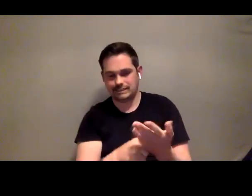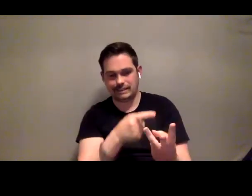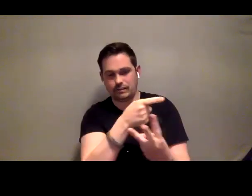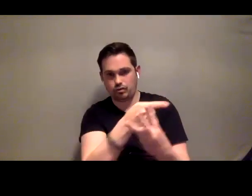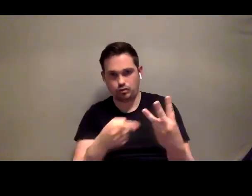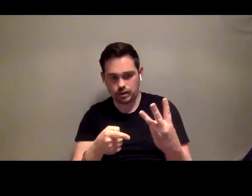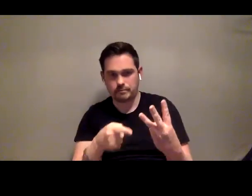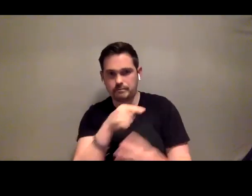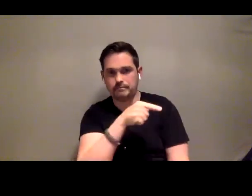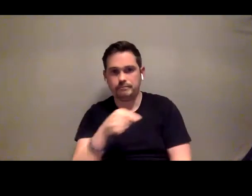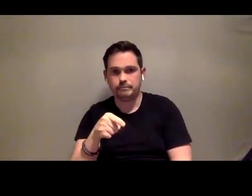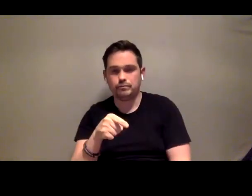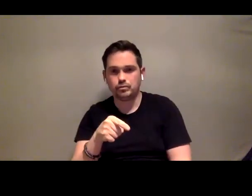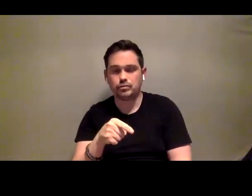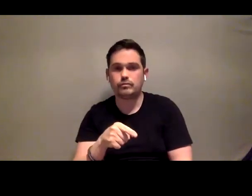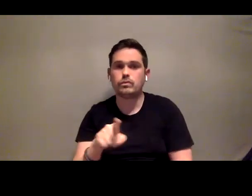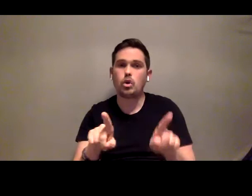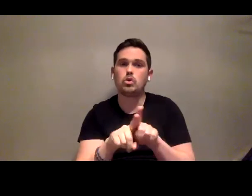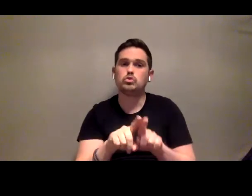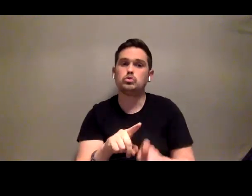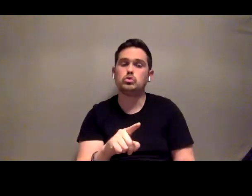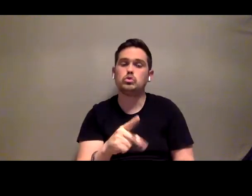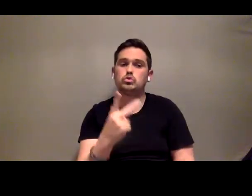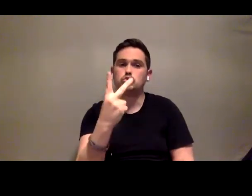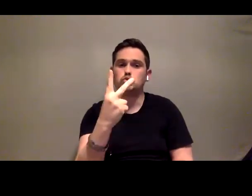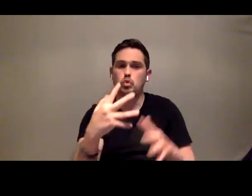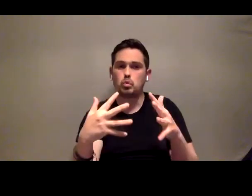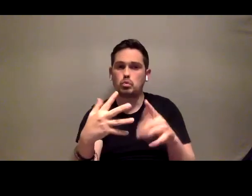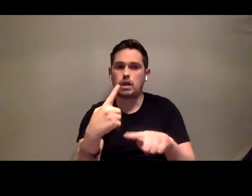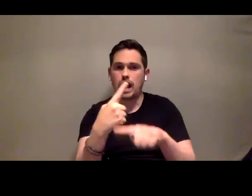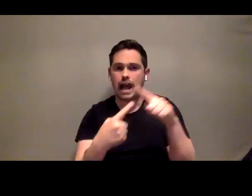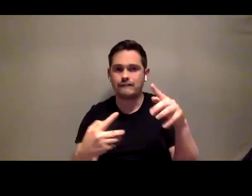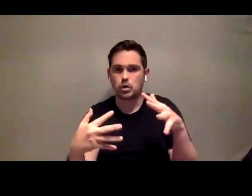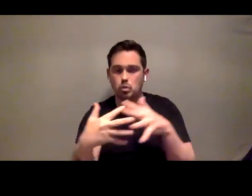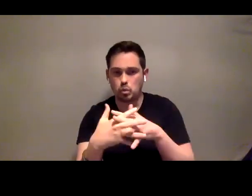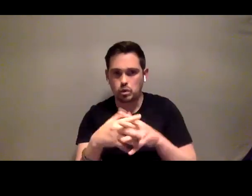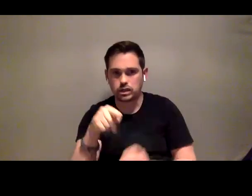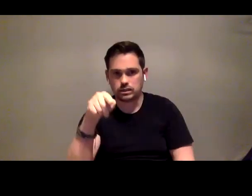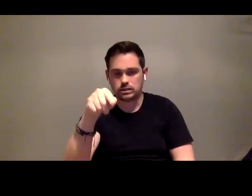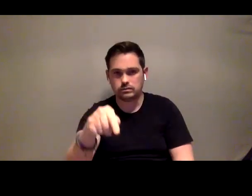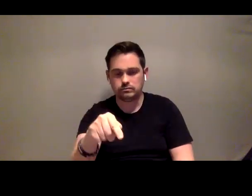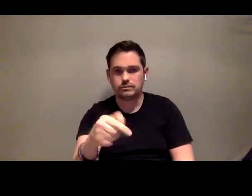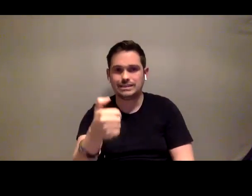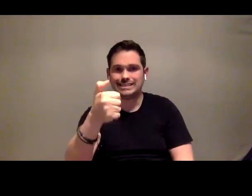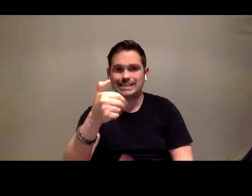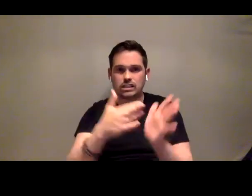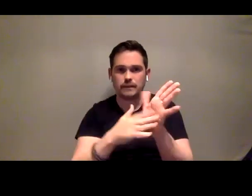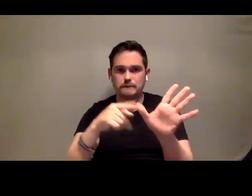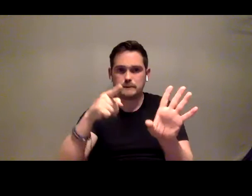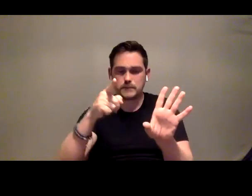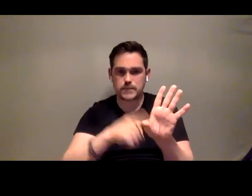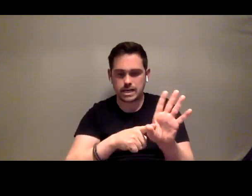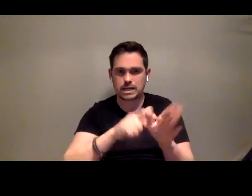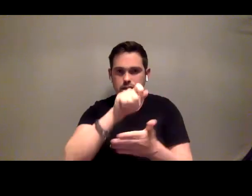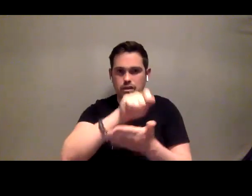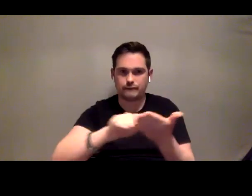have a chance in 2.5 weeks. We're going to go to the polling booths on Thursday, the 6th of May, and we're going to be